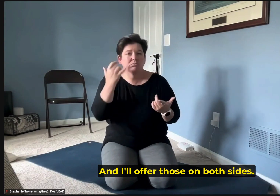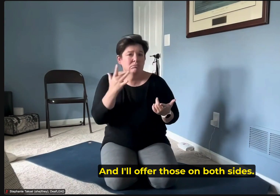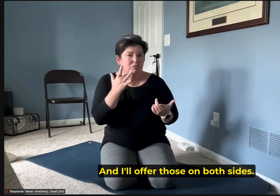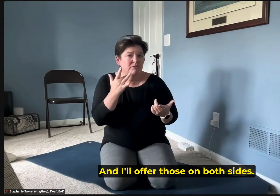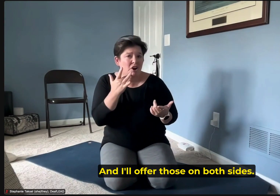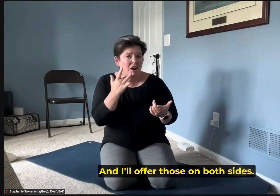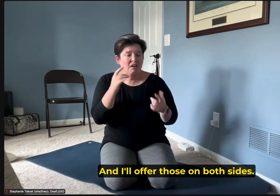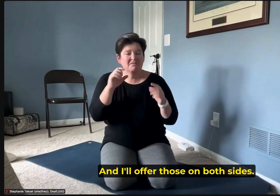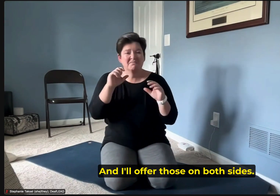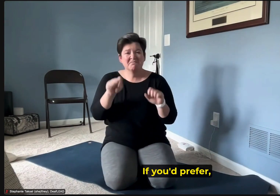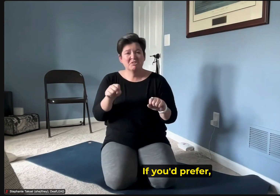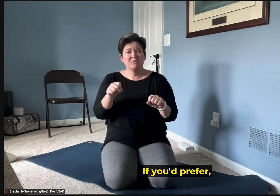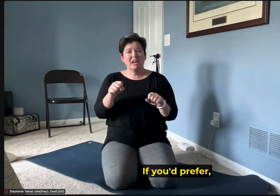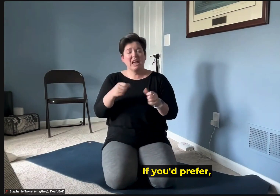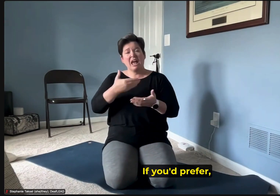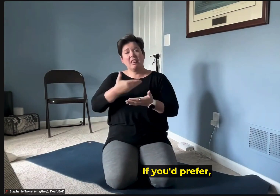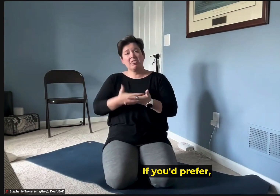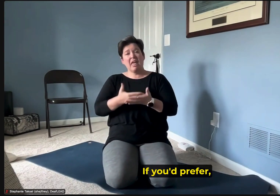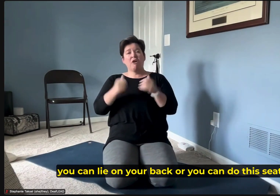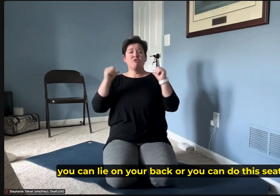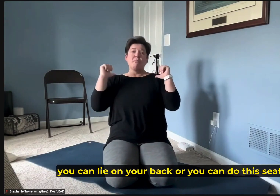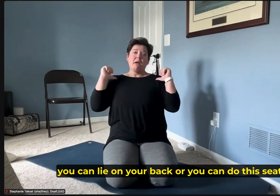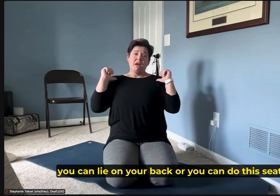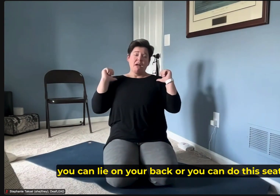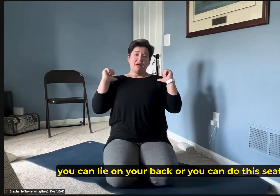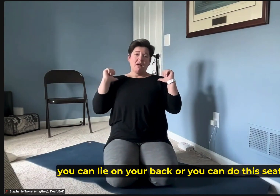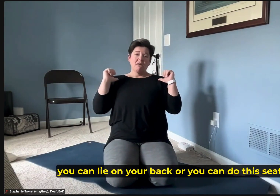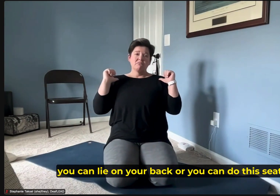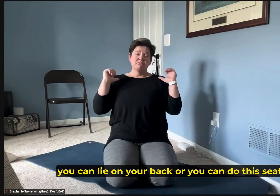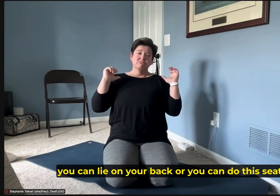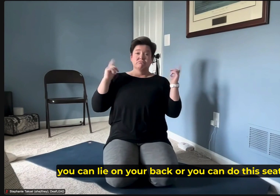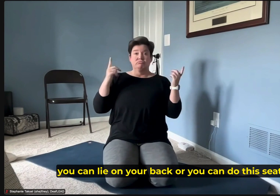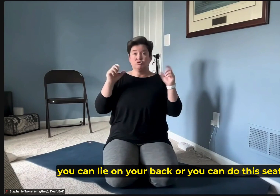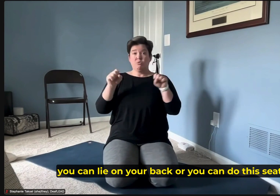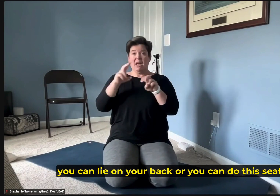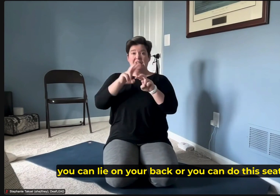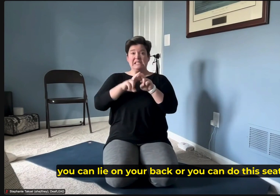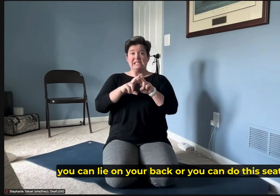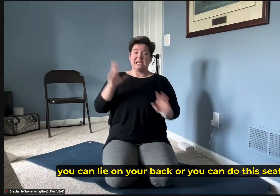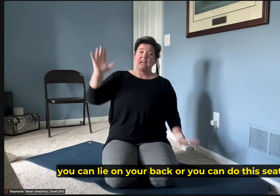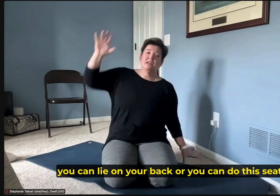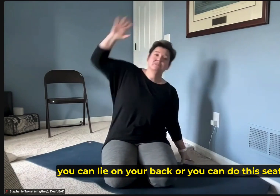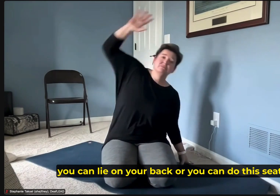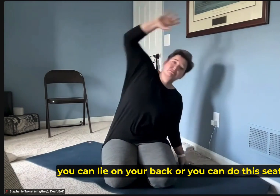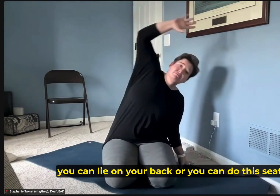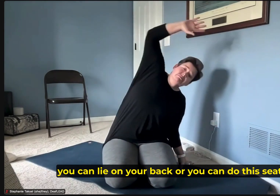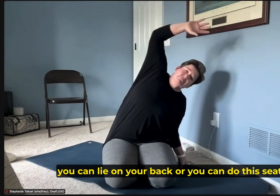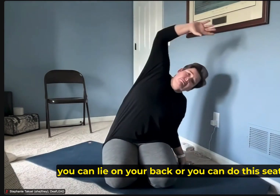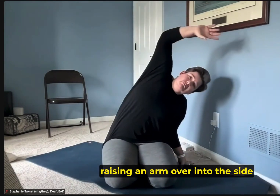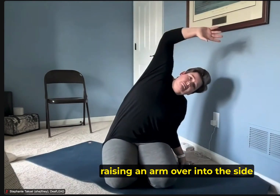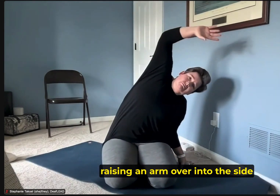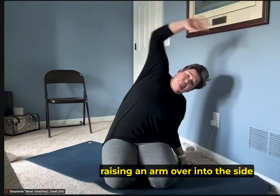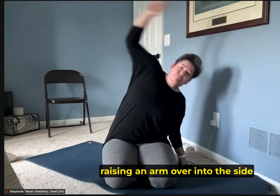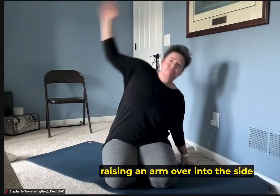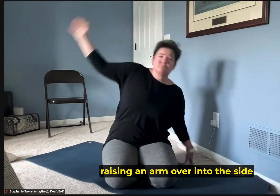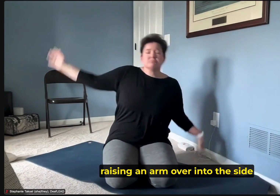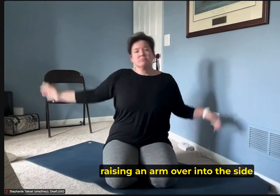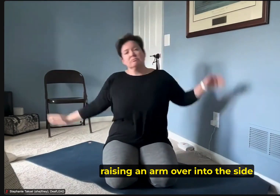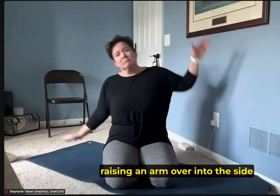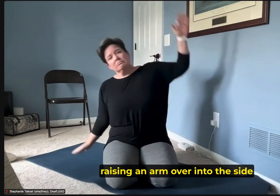sides. If you'd prefer, you can lie on your back, or you can do this seated, raising an arm